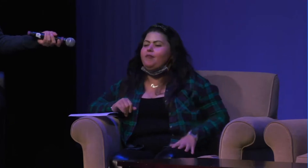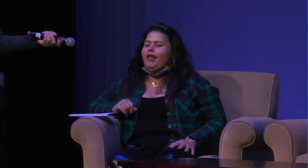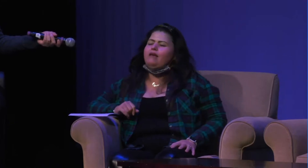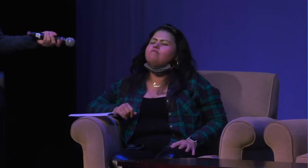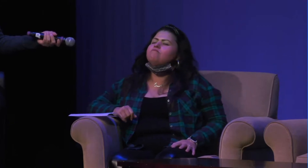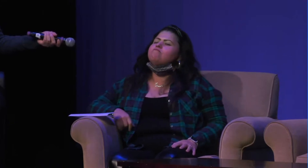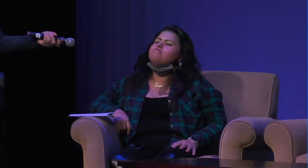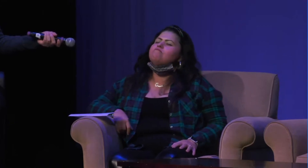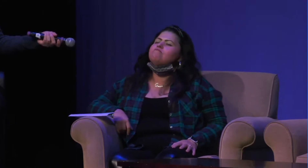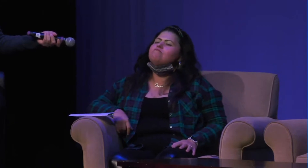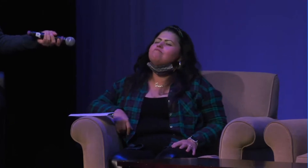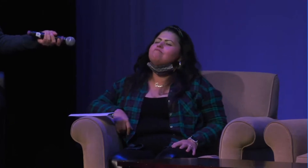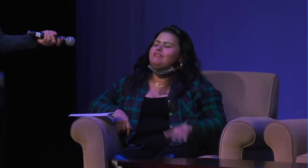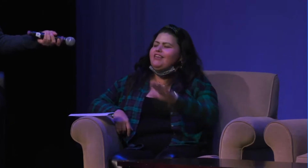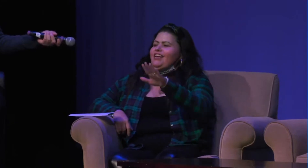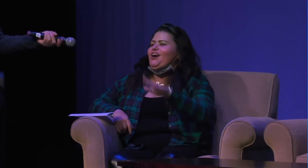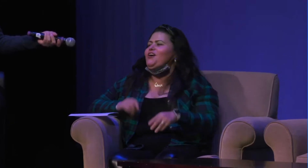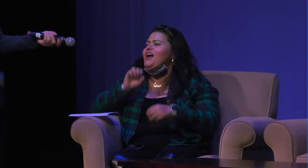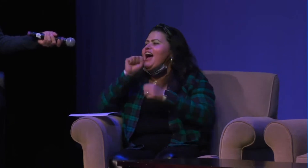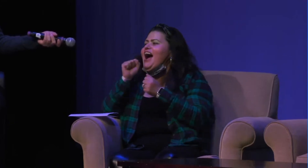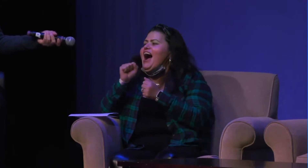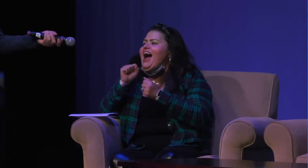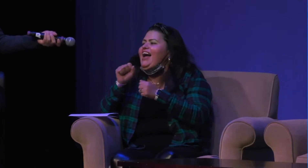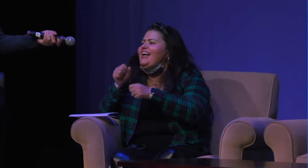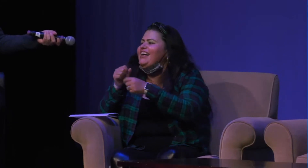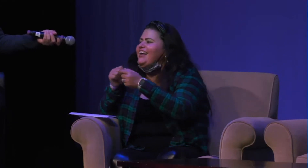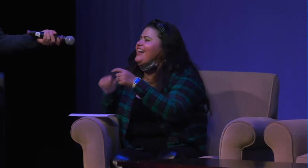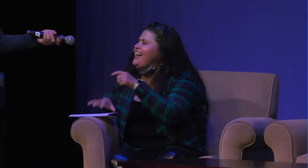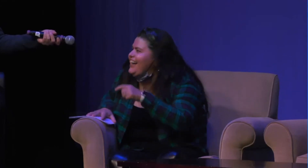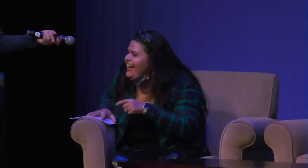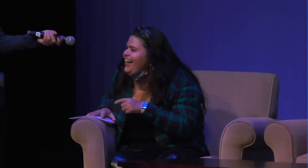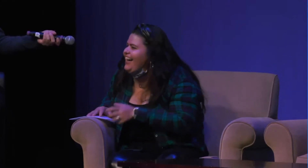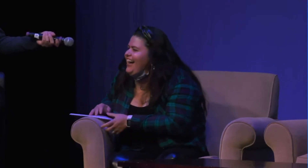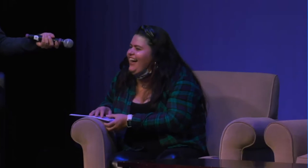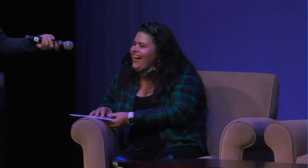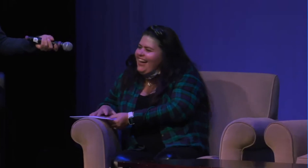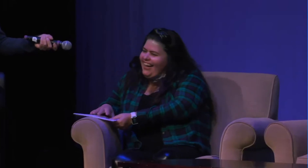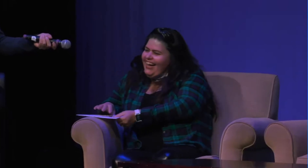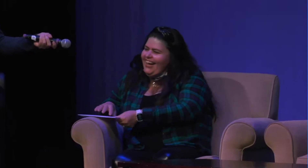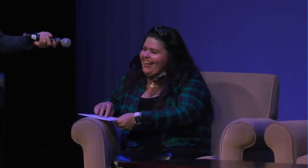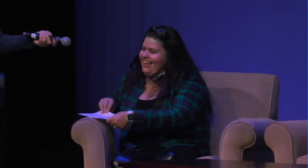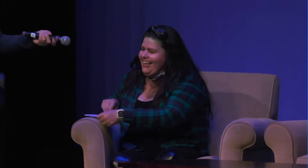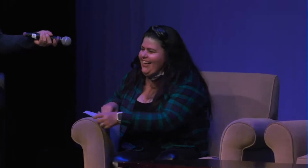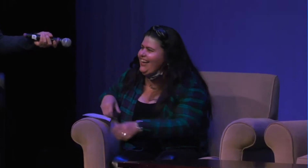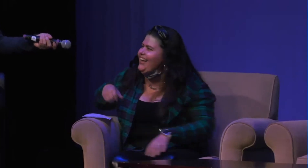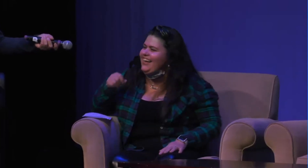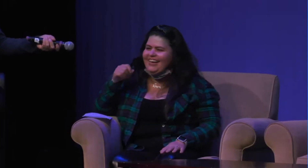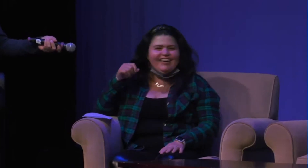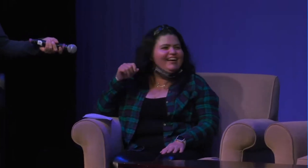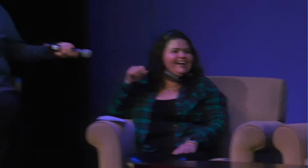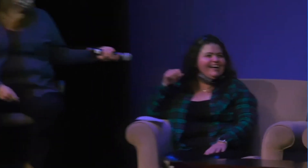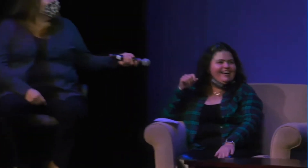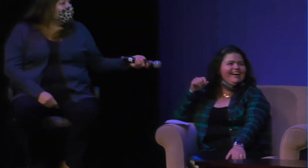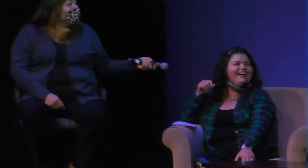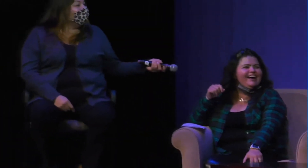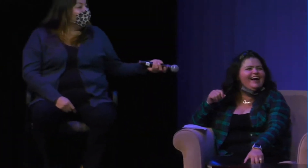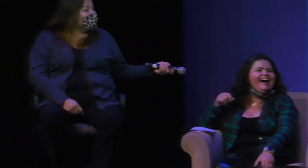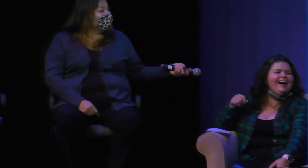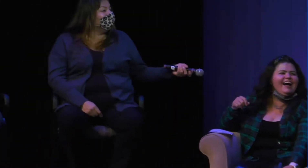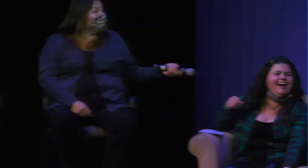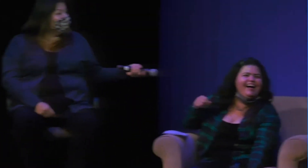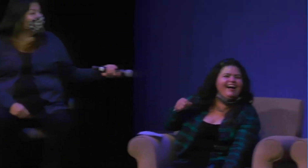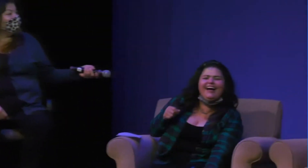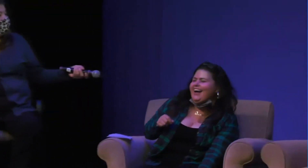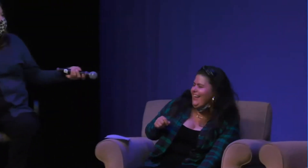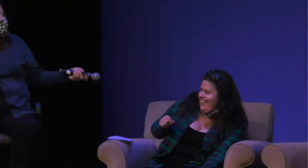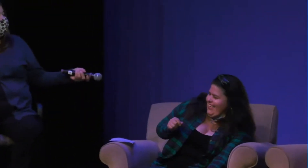don't care, I'll be like, you know. I think you were in my class, Karina. I'm trying to think back if the eyes were wide open or